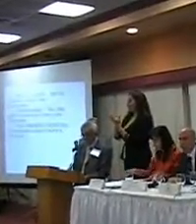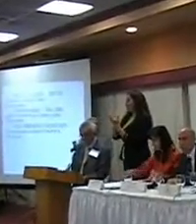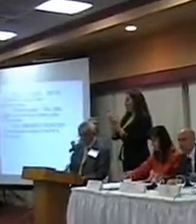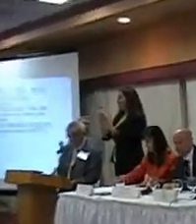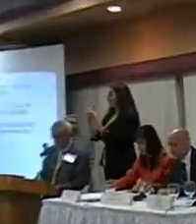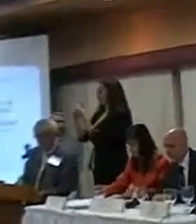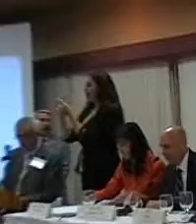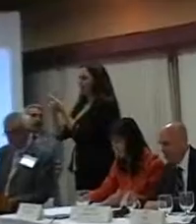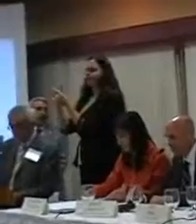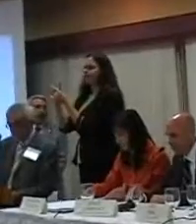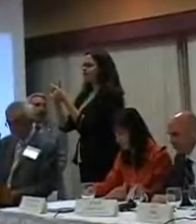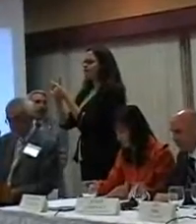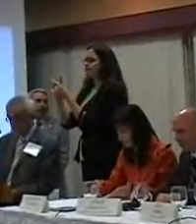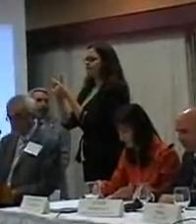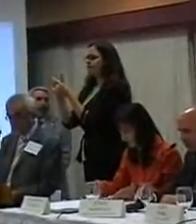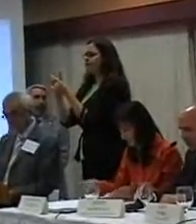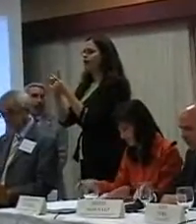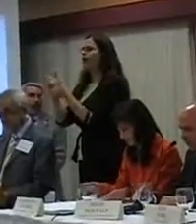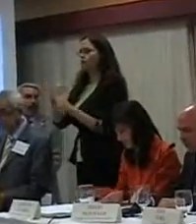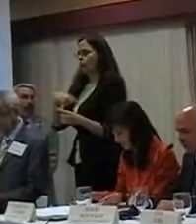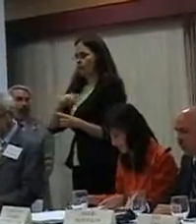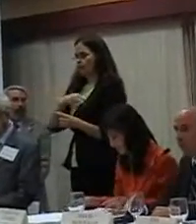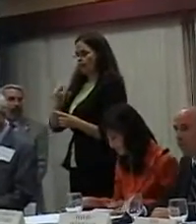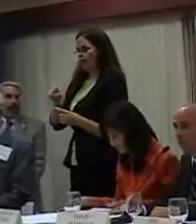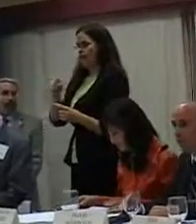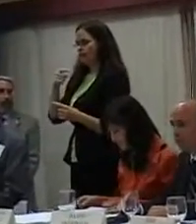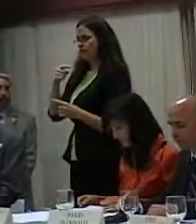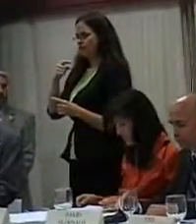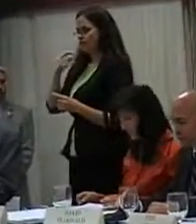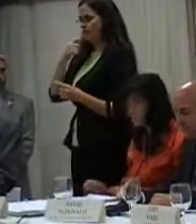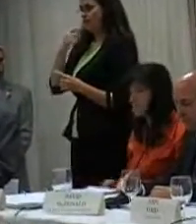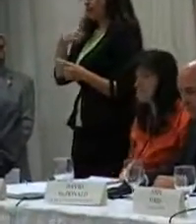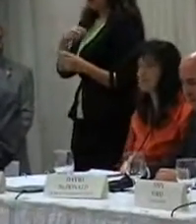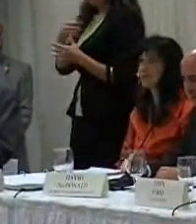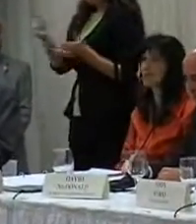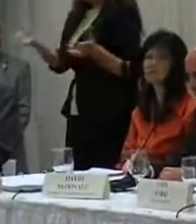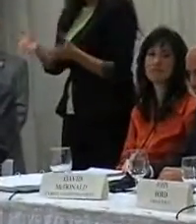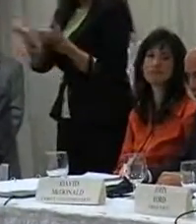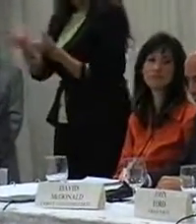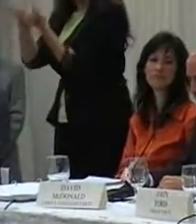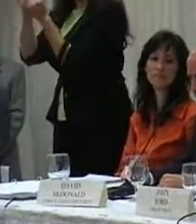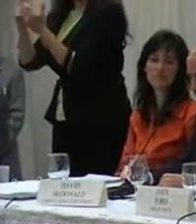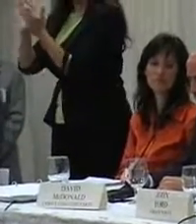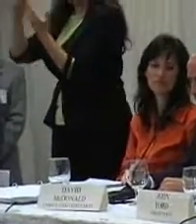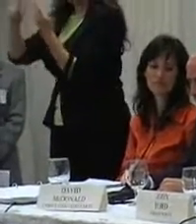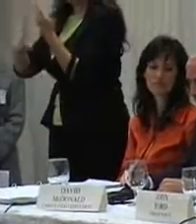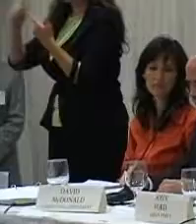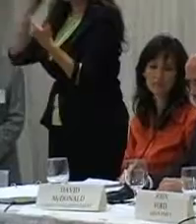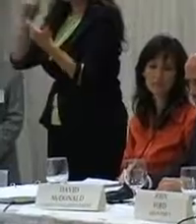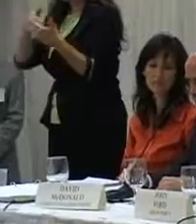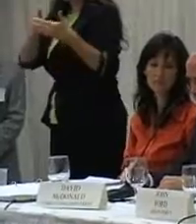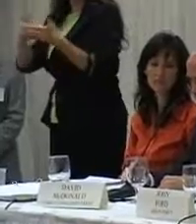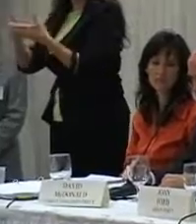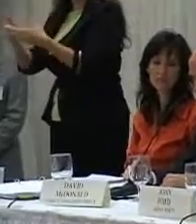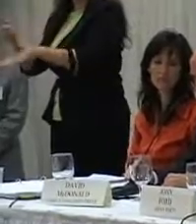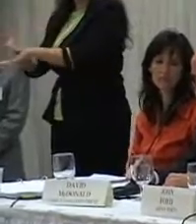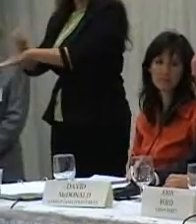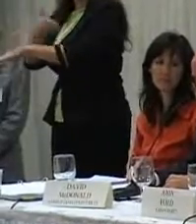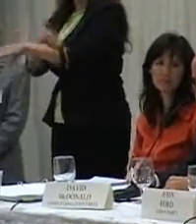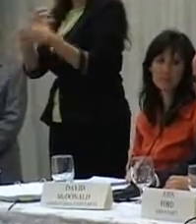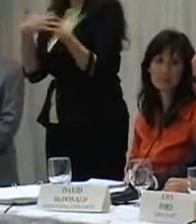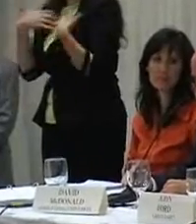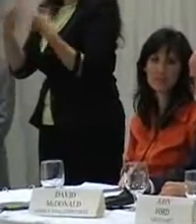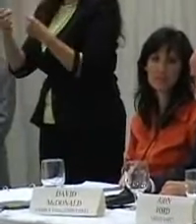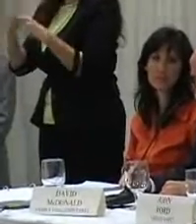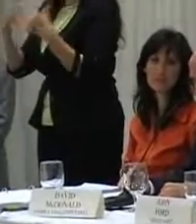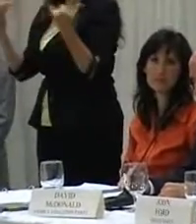are enthusiastic about any program that will increase the health of a baby. But unfortunately, with infant screening programs